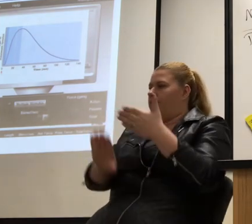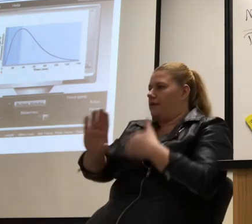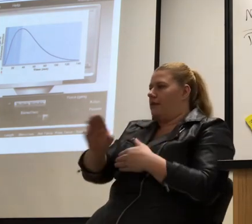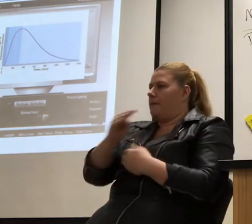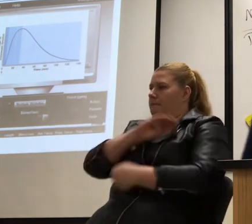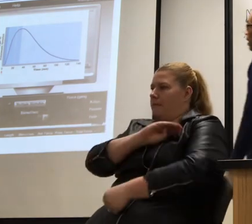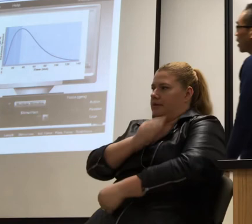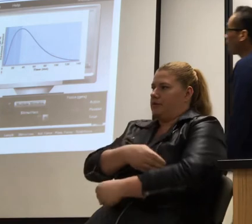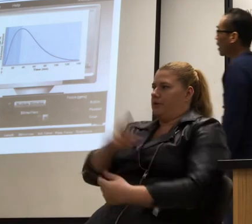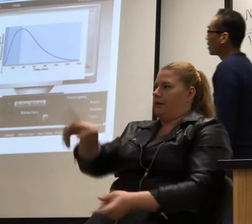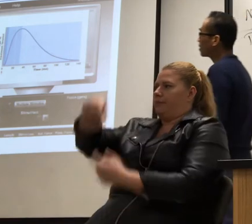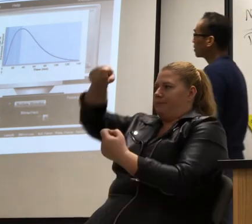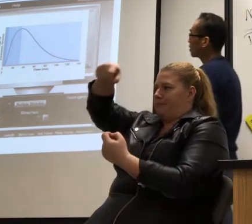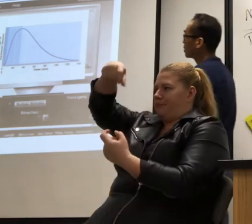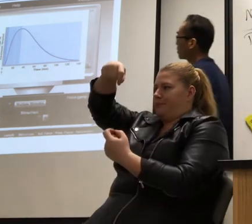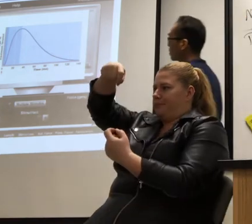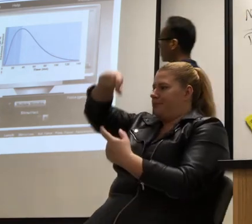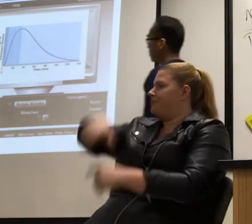All right, so,